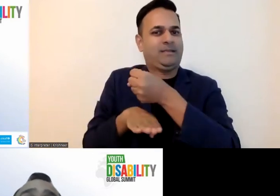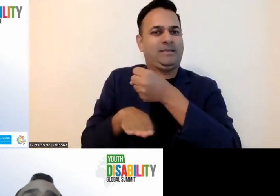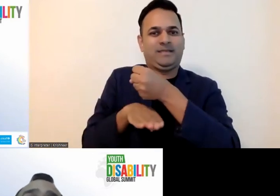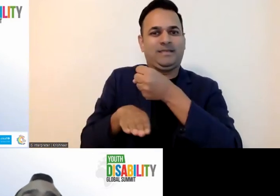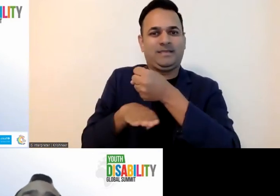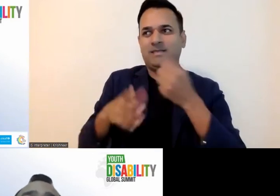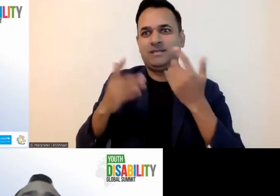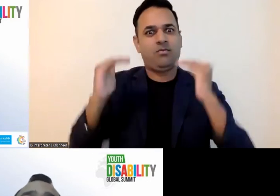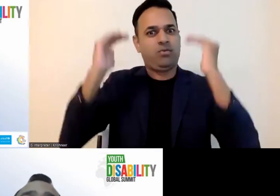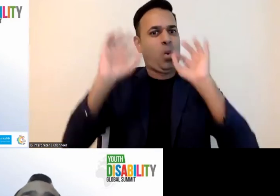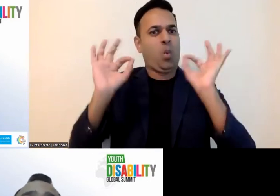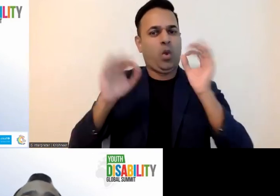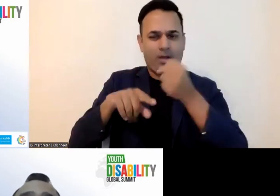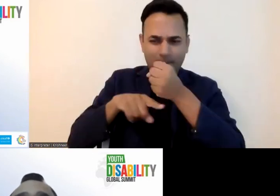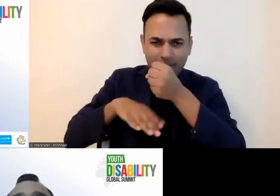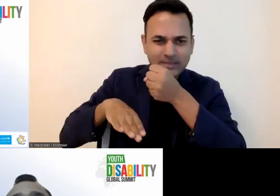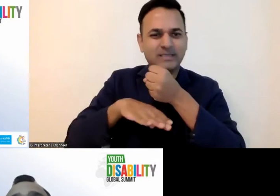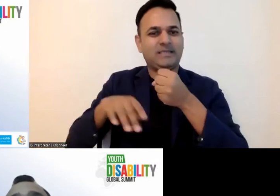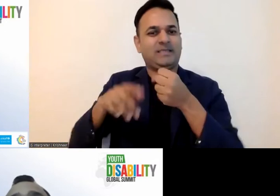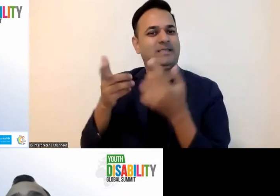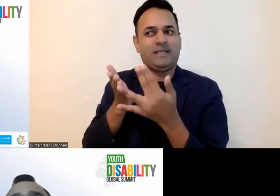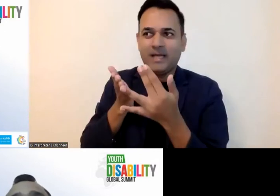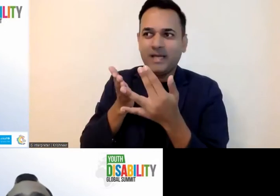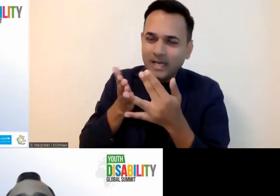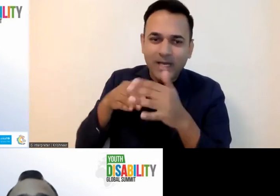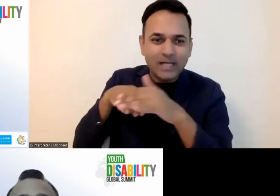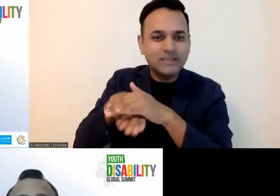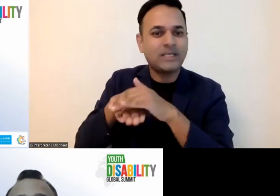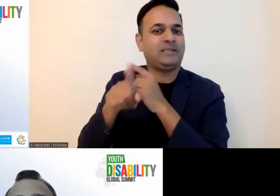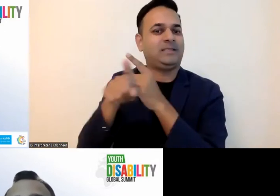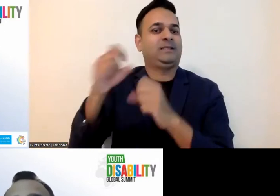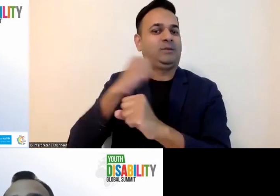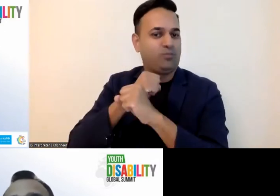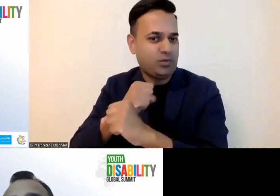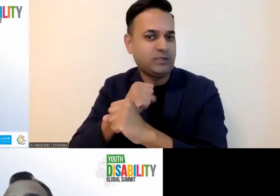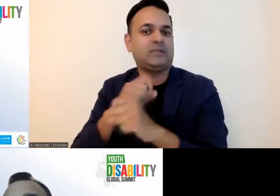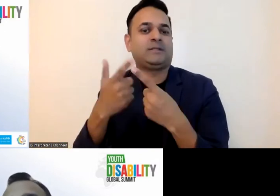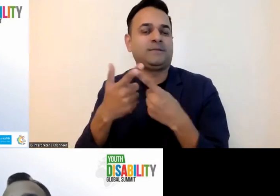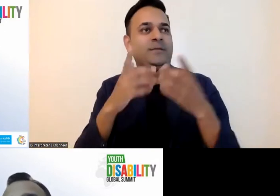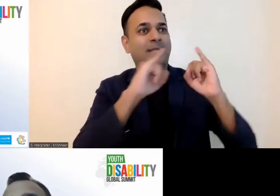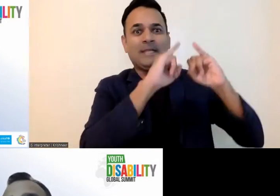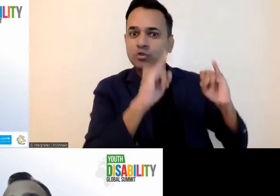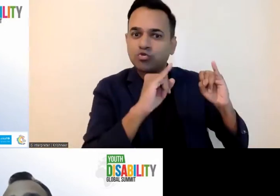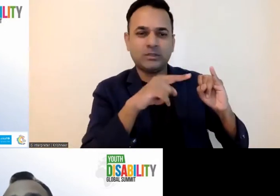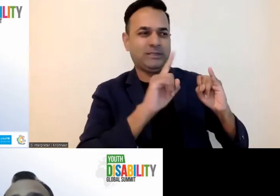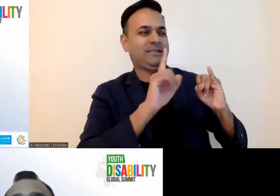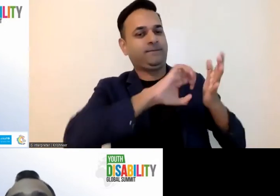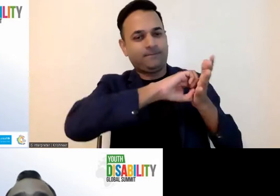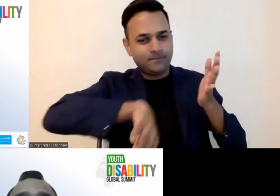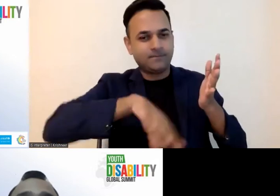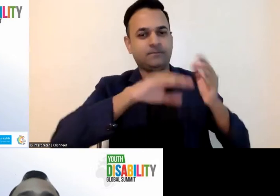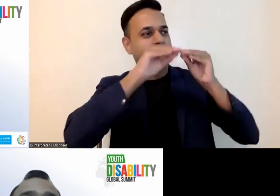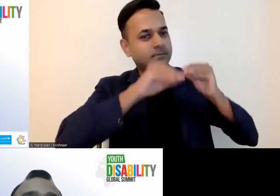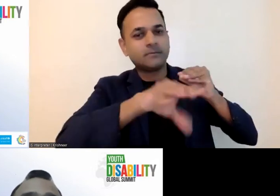deinstitutionalization programs is a start. And once we have those in place, it will, you know,